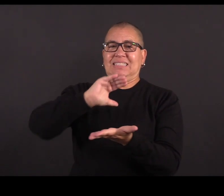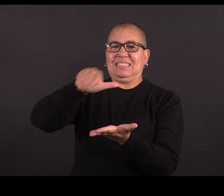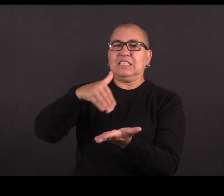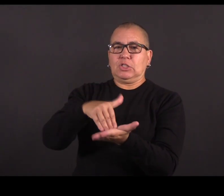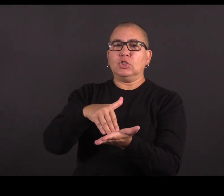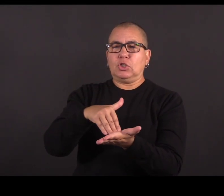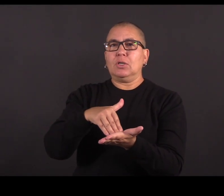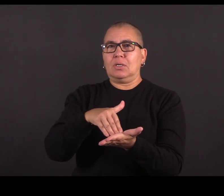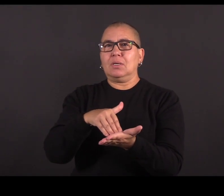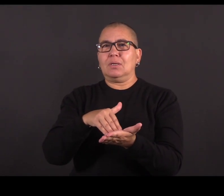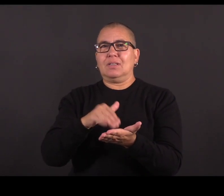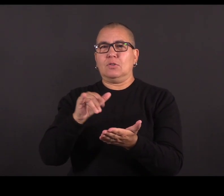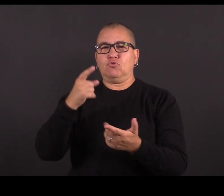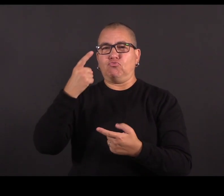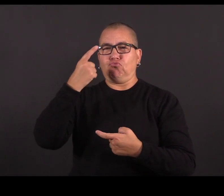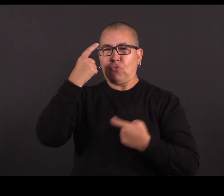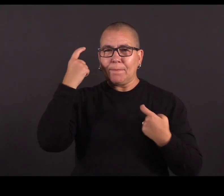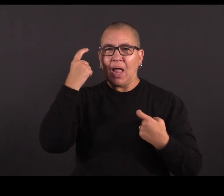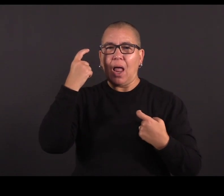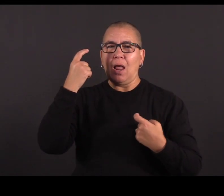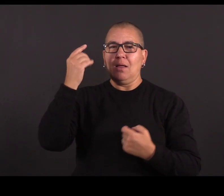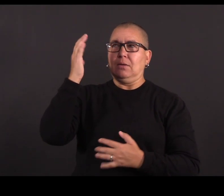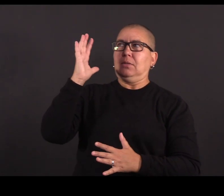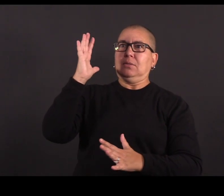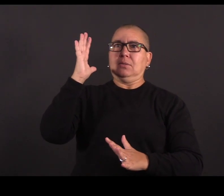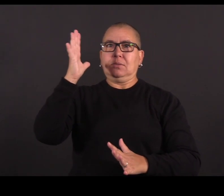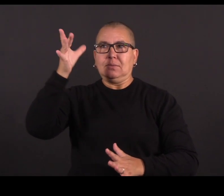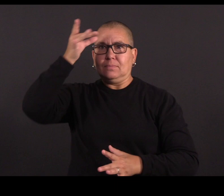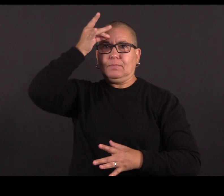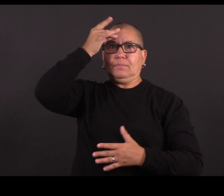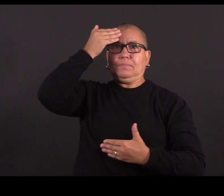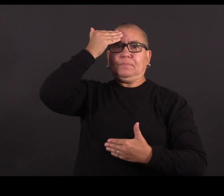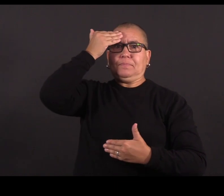and trauma informed mobile advocacy.